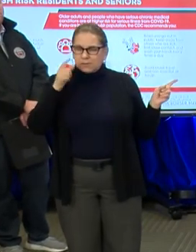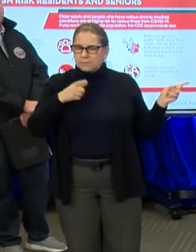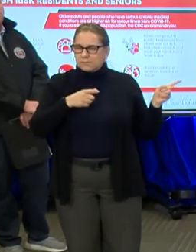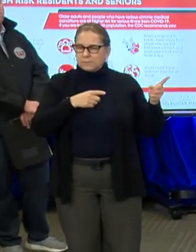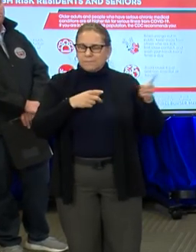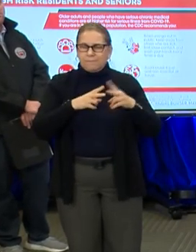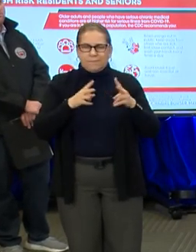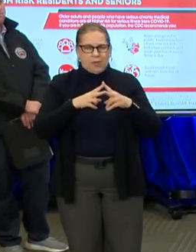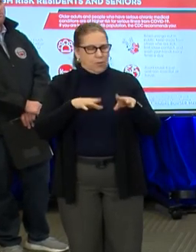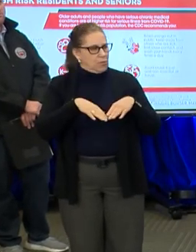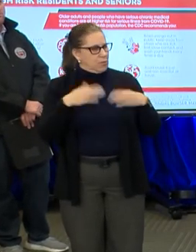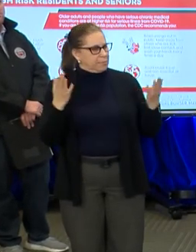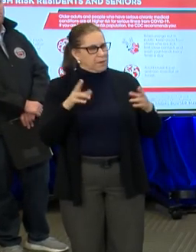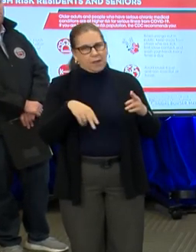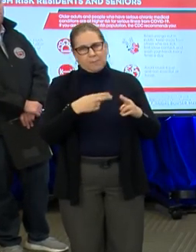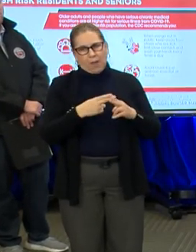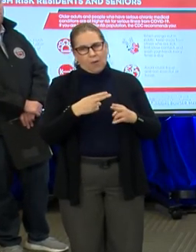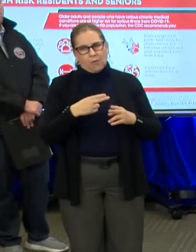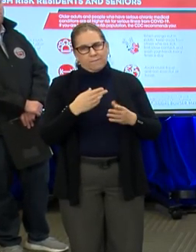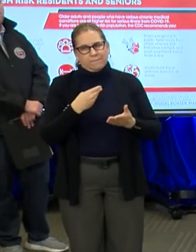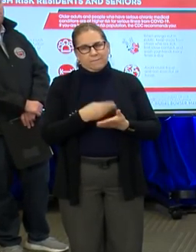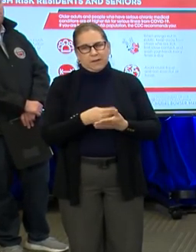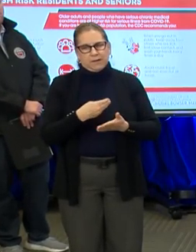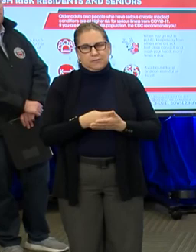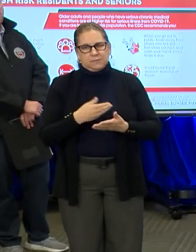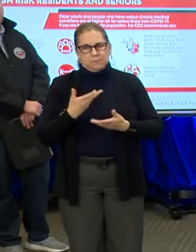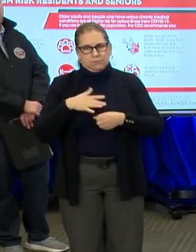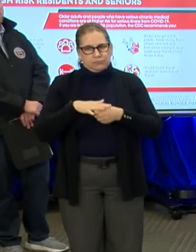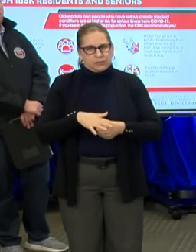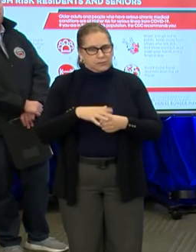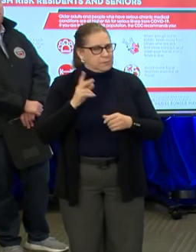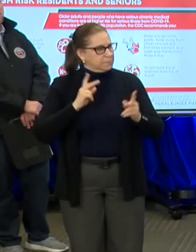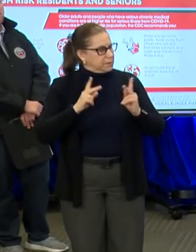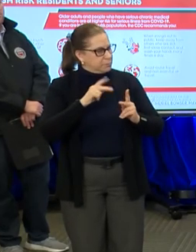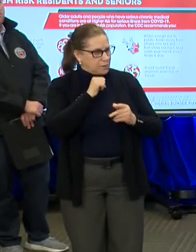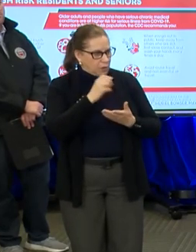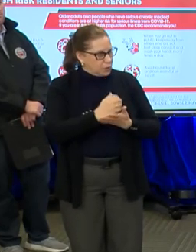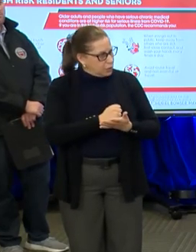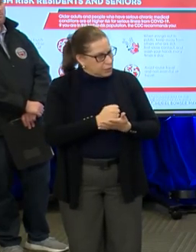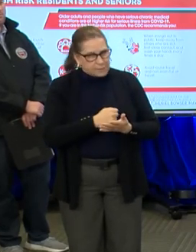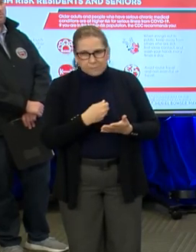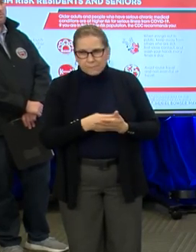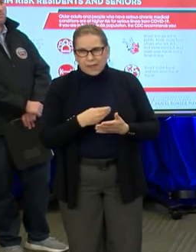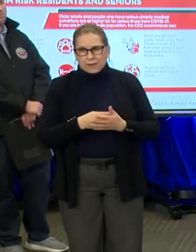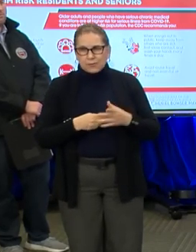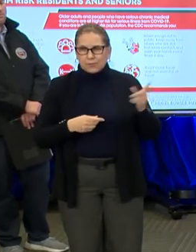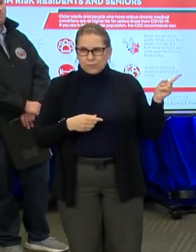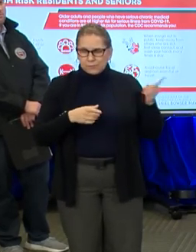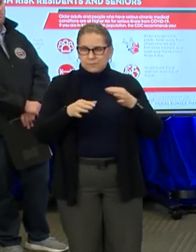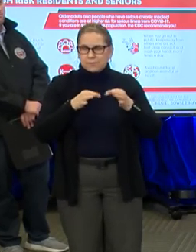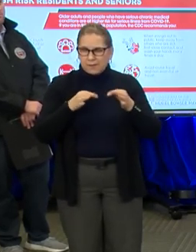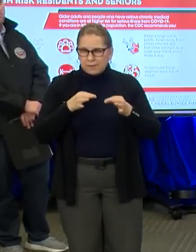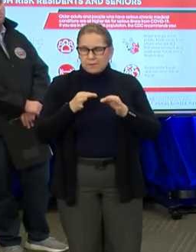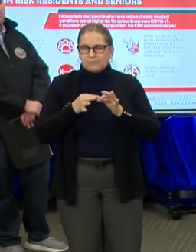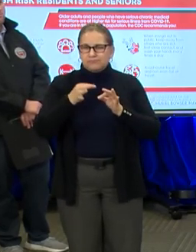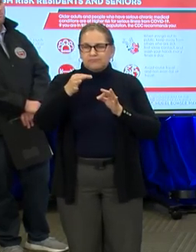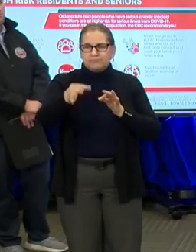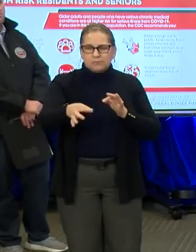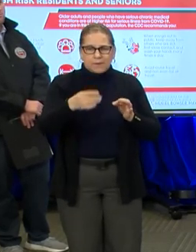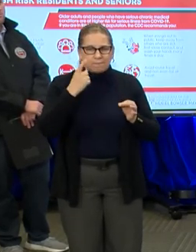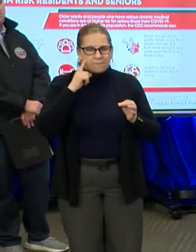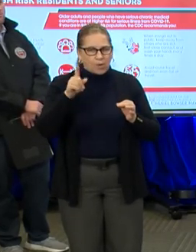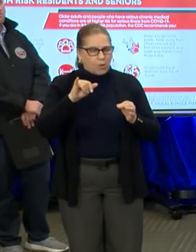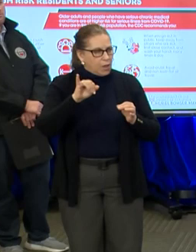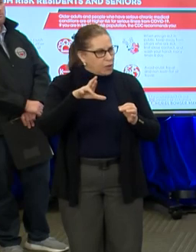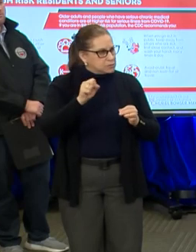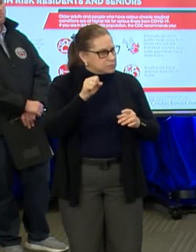incoming revenue stream and whatnot, and you've extended the tax deadline for income tax for residents, but so far there's